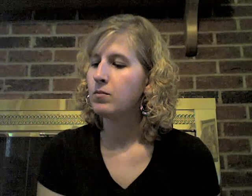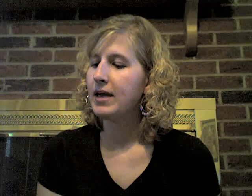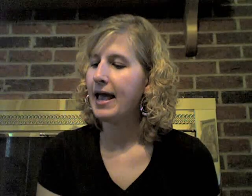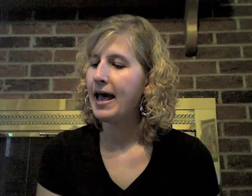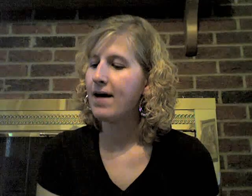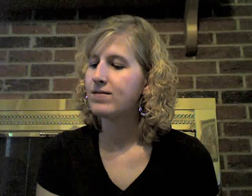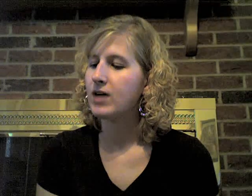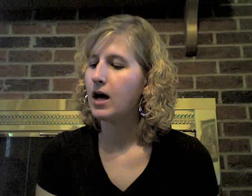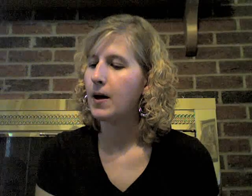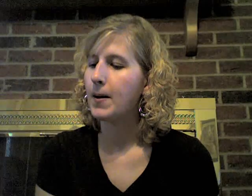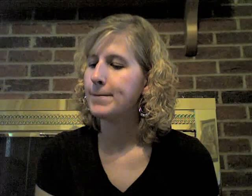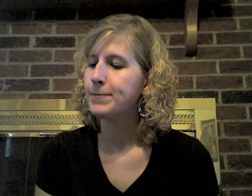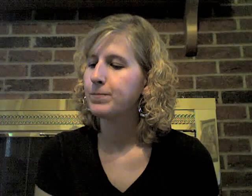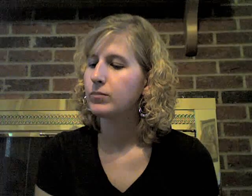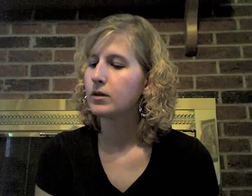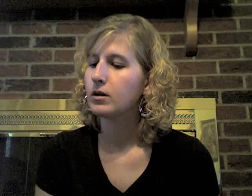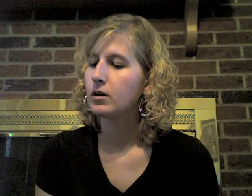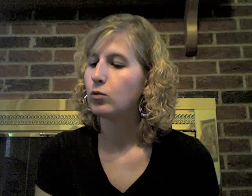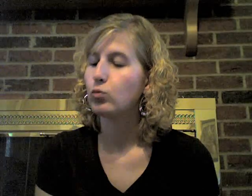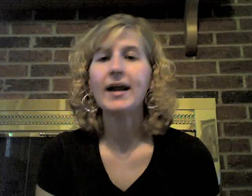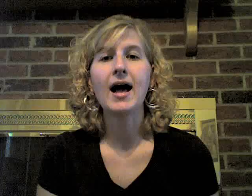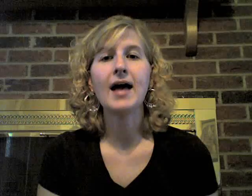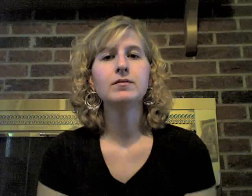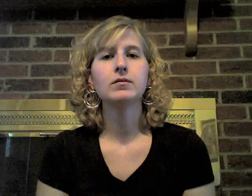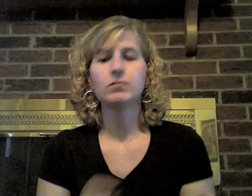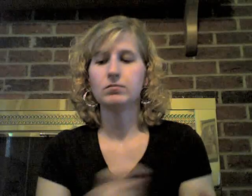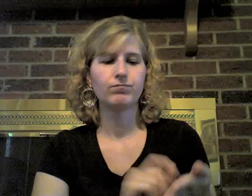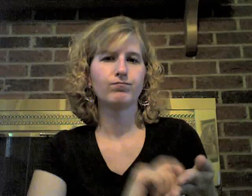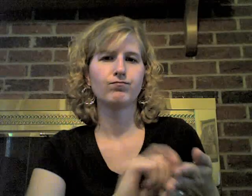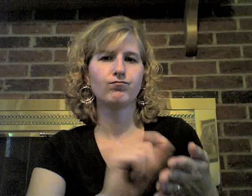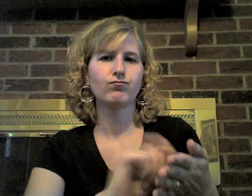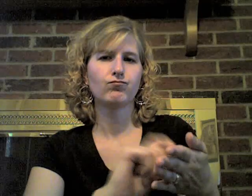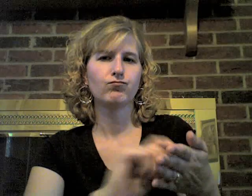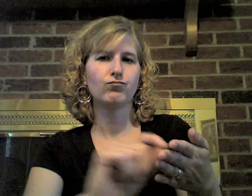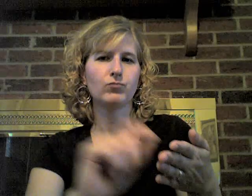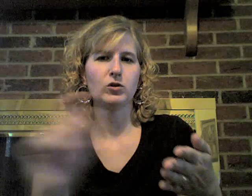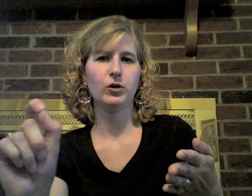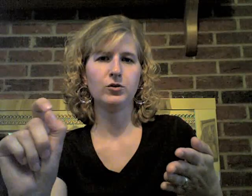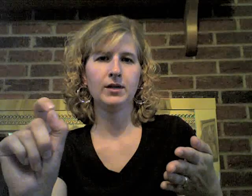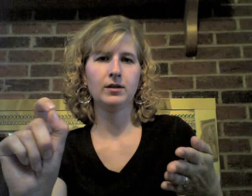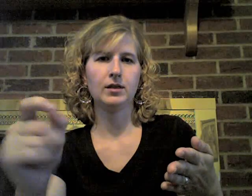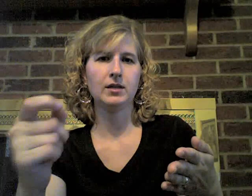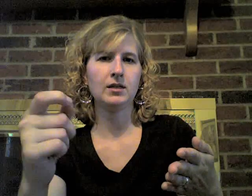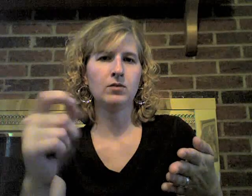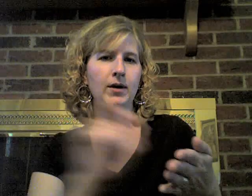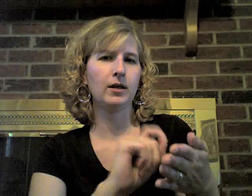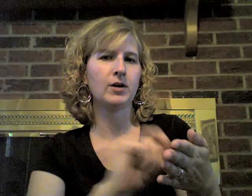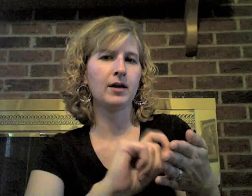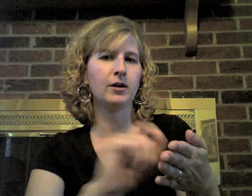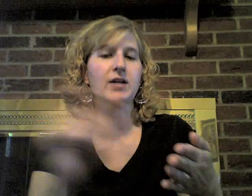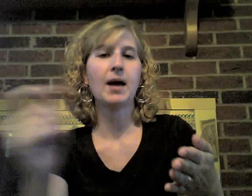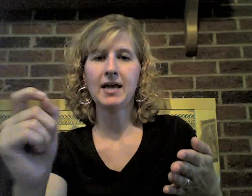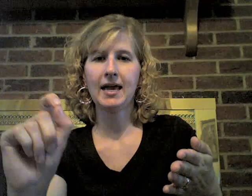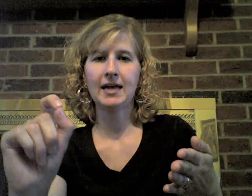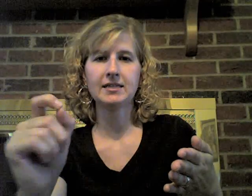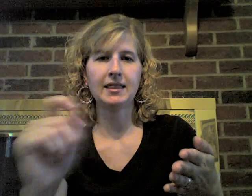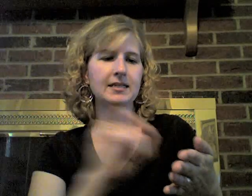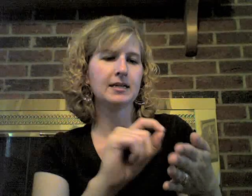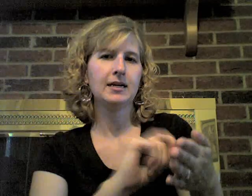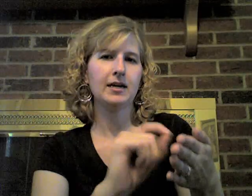we have right on. So you're doing this in the right, your dominant hand is like this, and